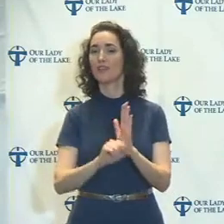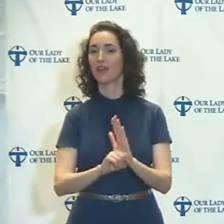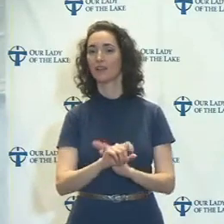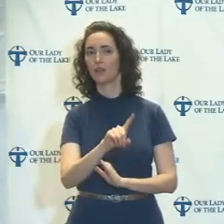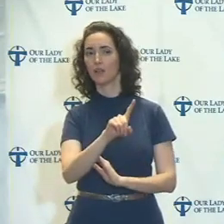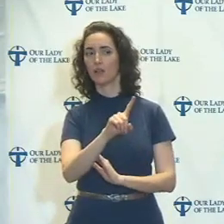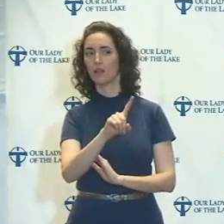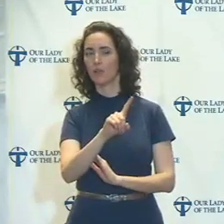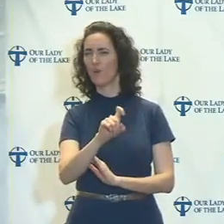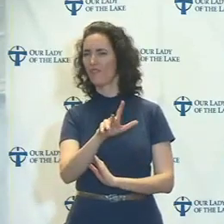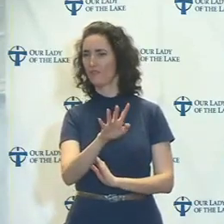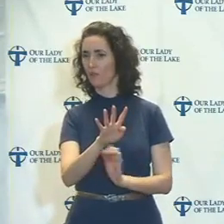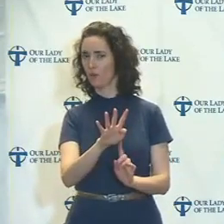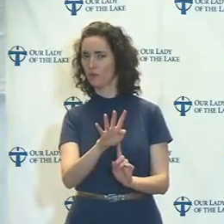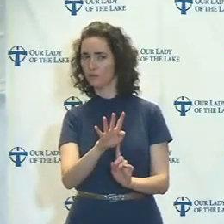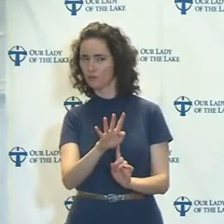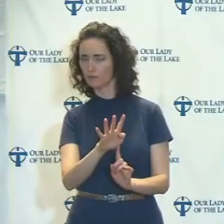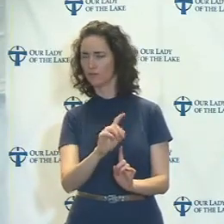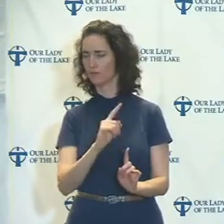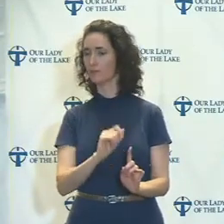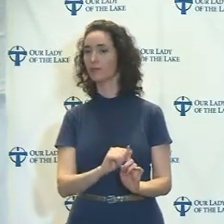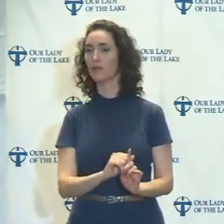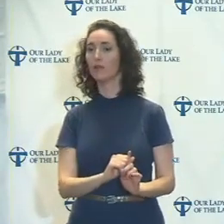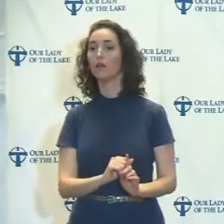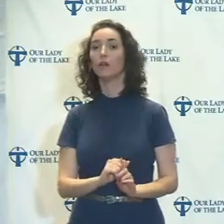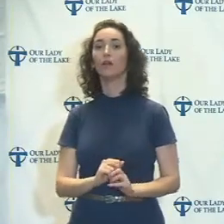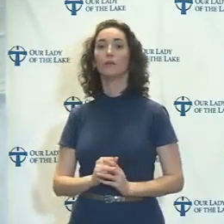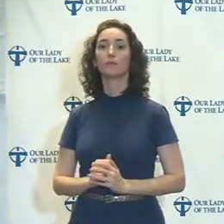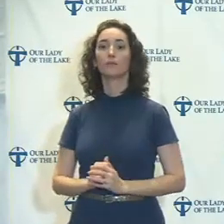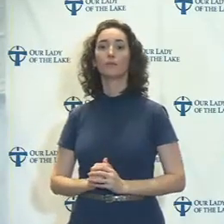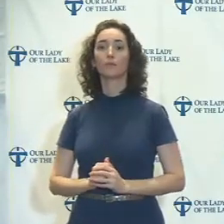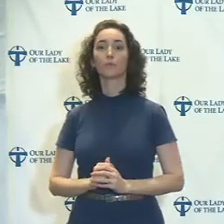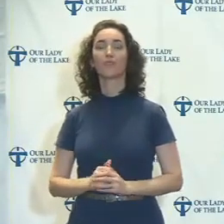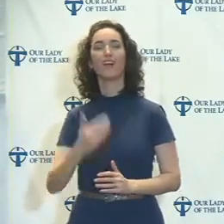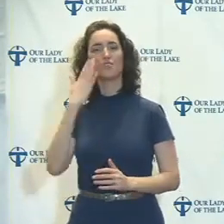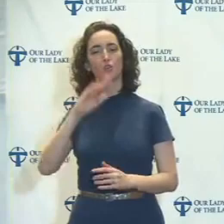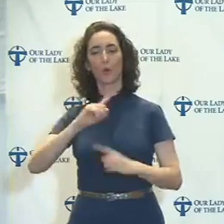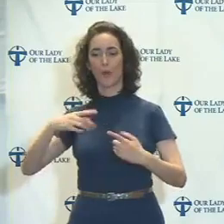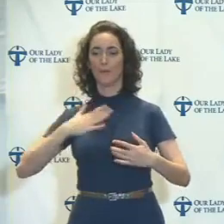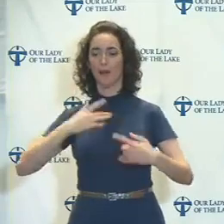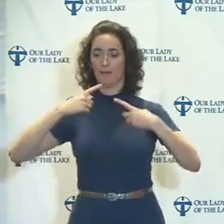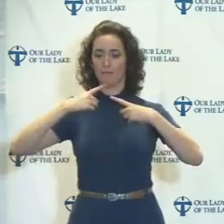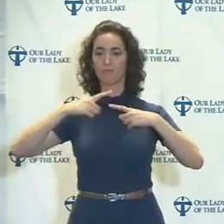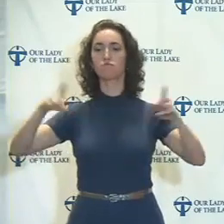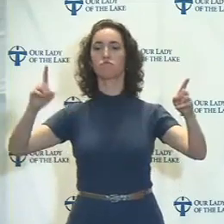Yesterday, as I always do in advance of the expiration of proclamation, we went through the gating